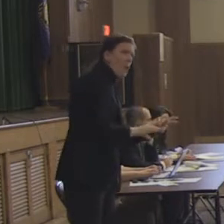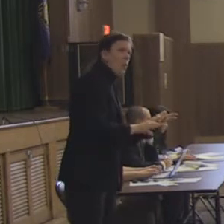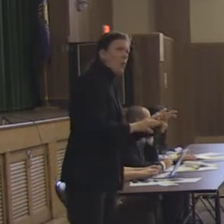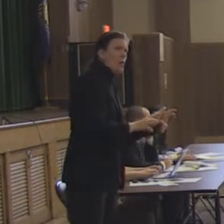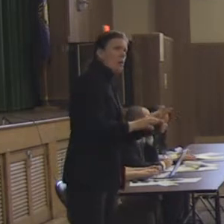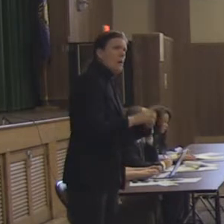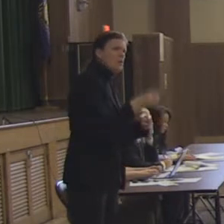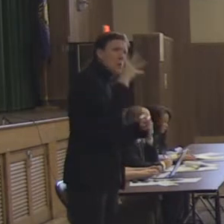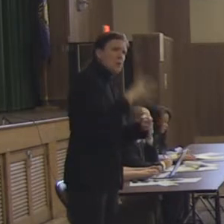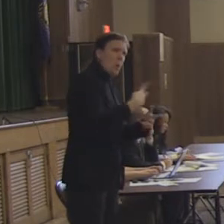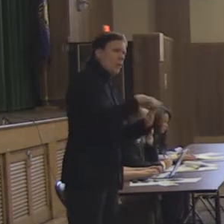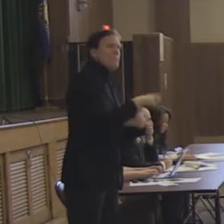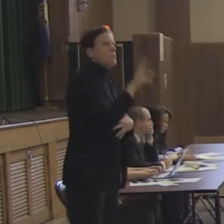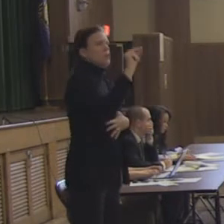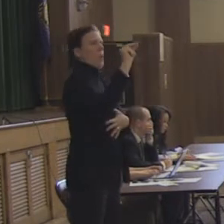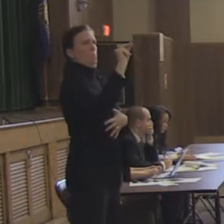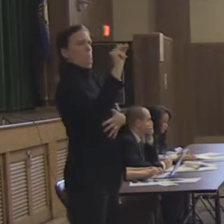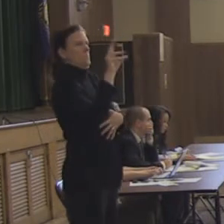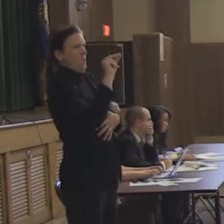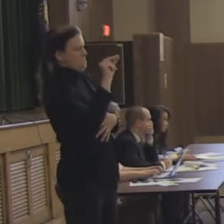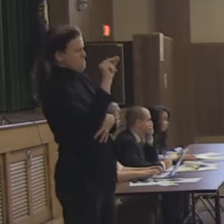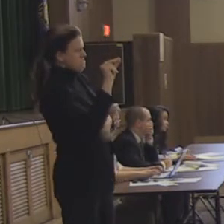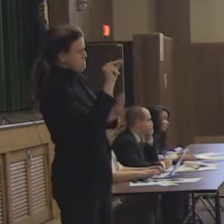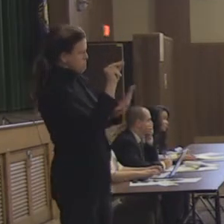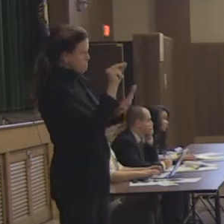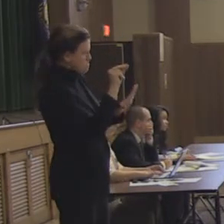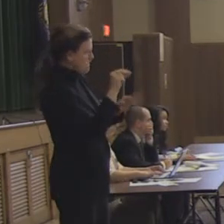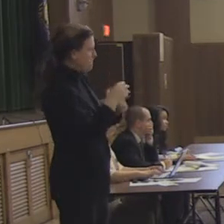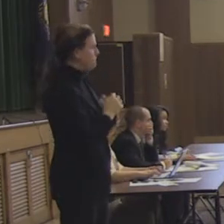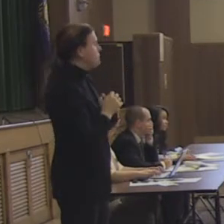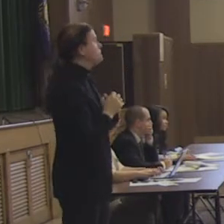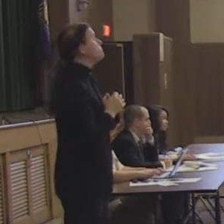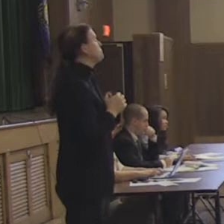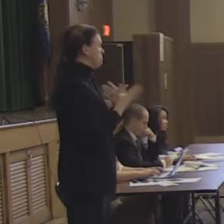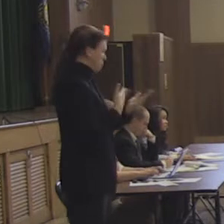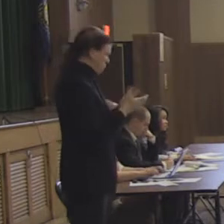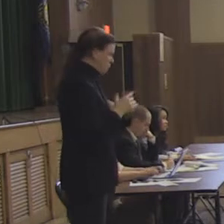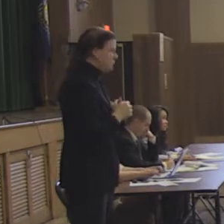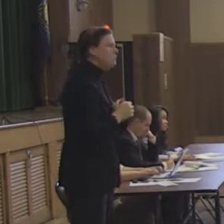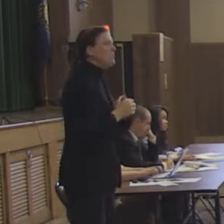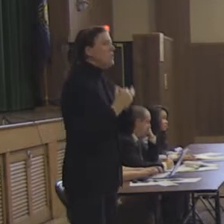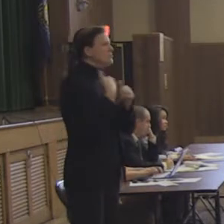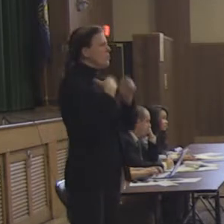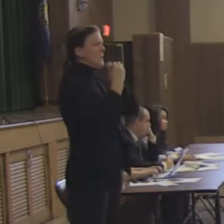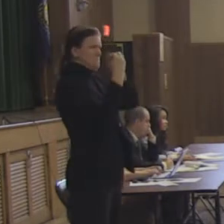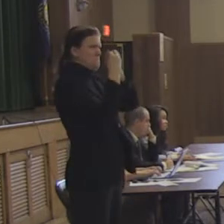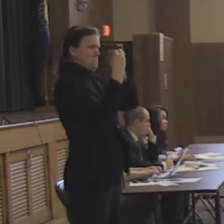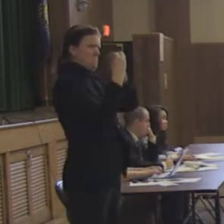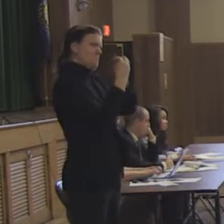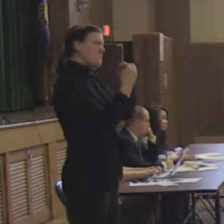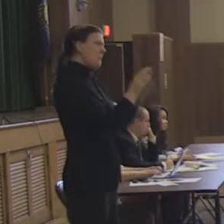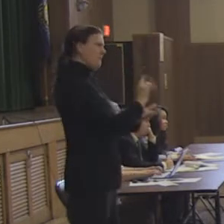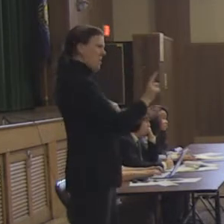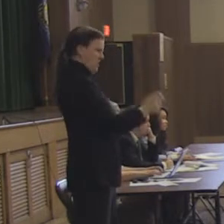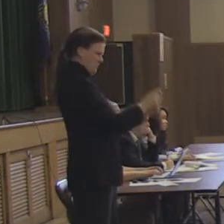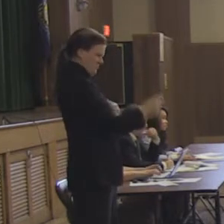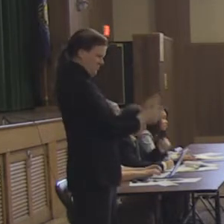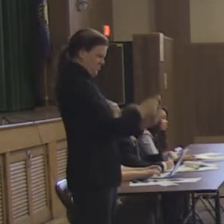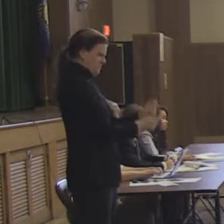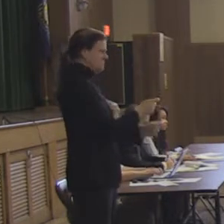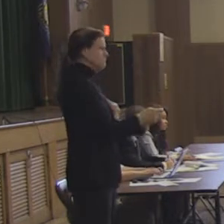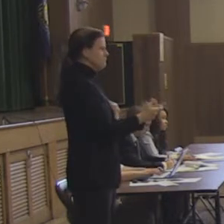voices that would not be heard of on this panel of experts. So we were able to make some changes to increase